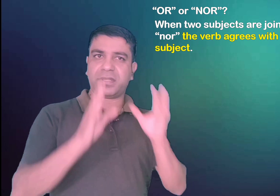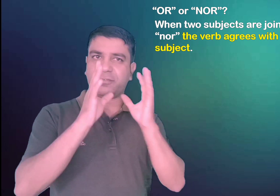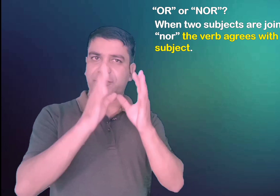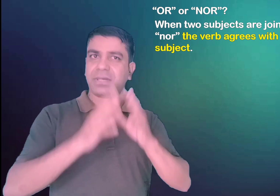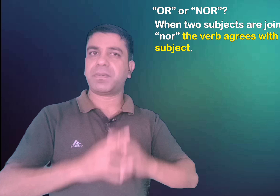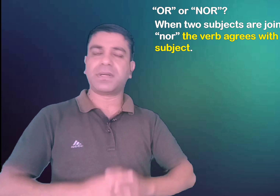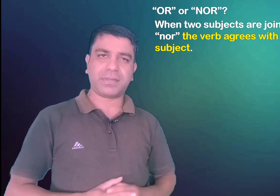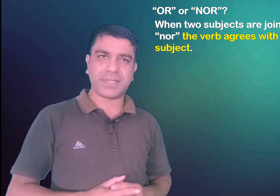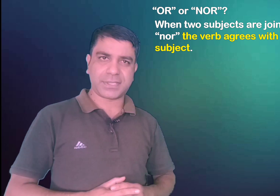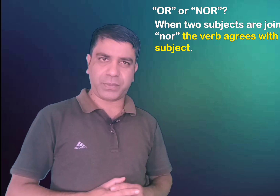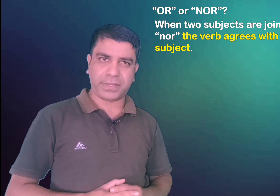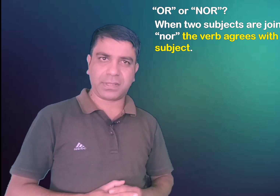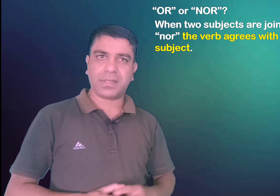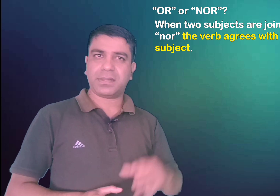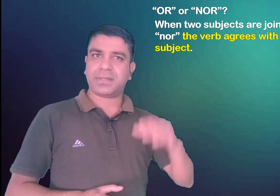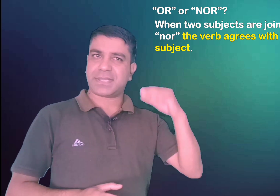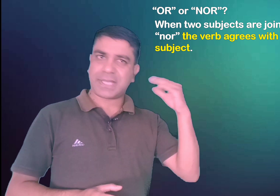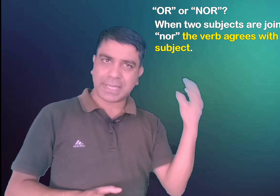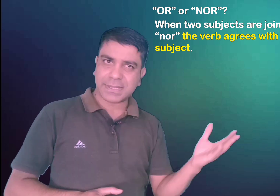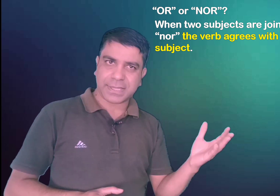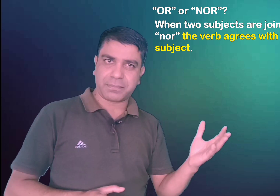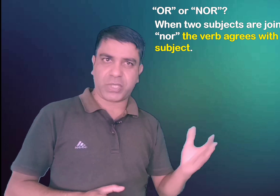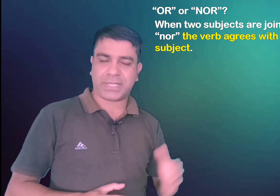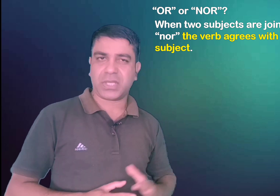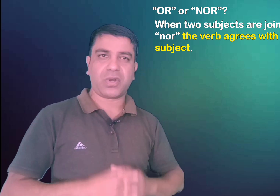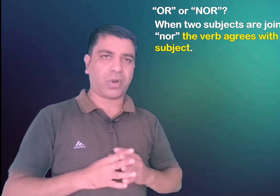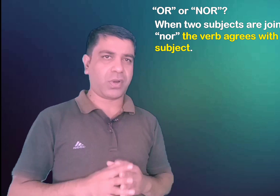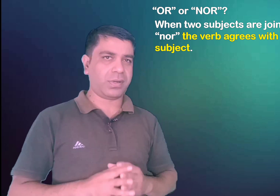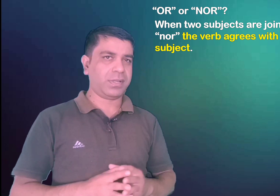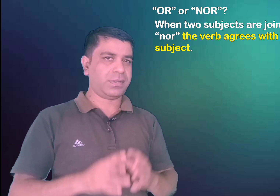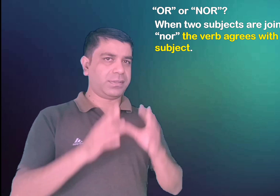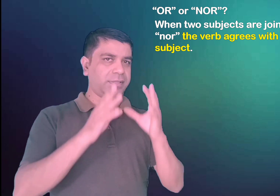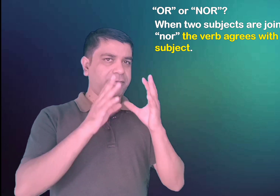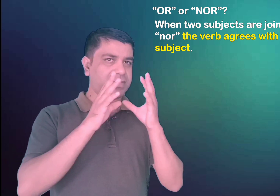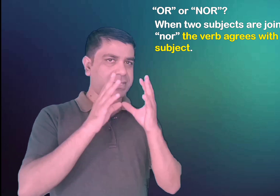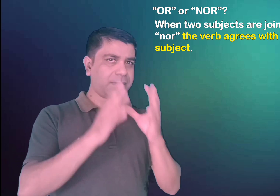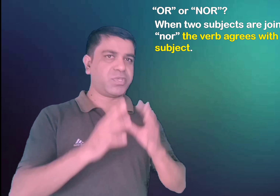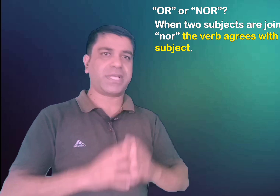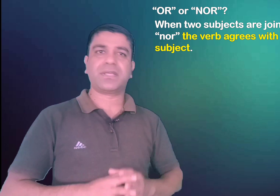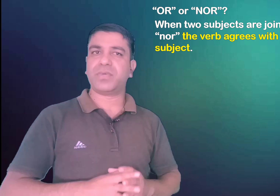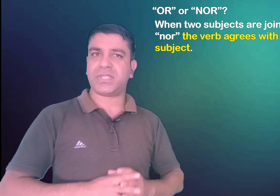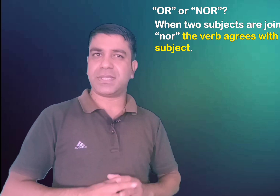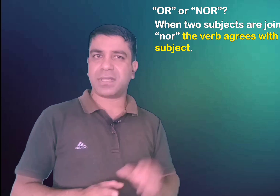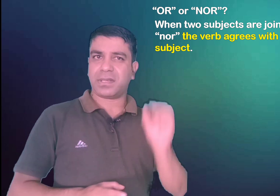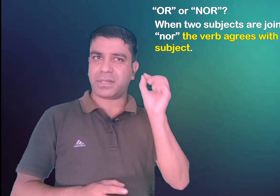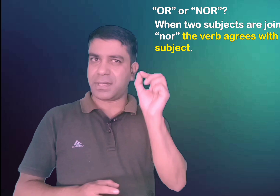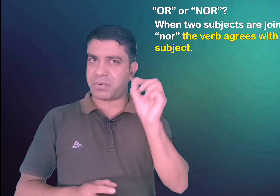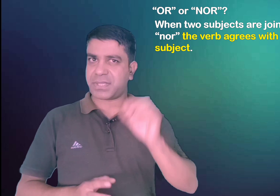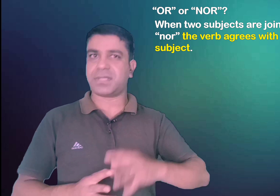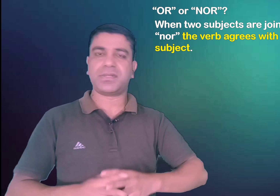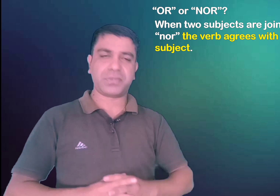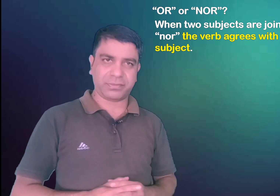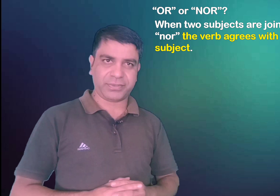the verb agrees with the second subject or the subject which is nearest to the